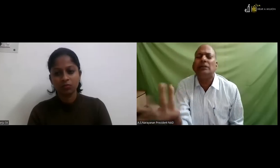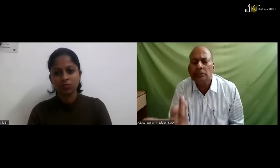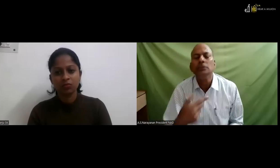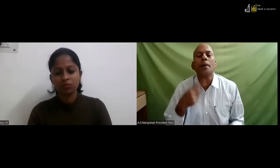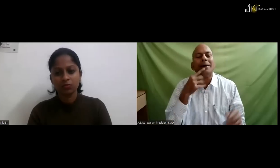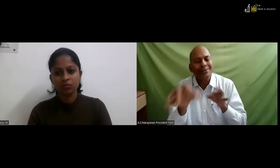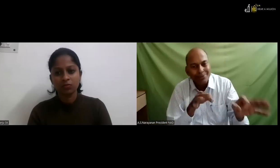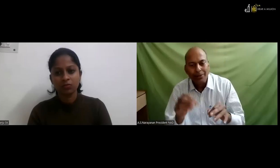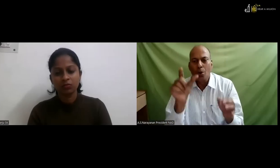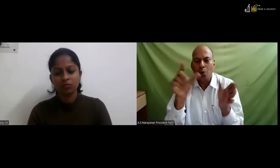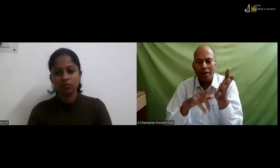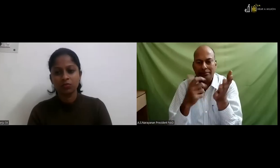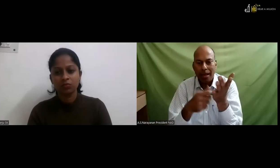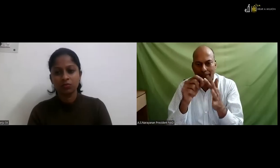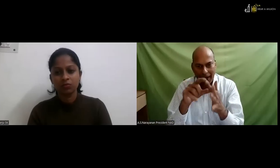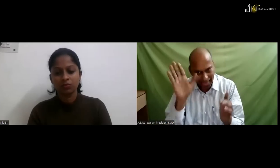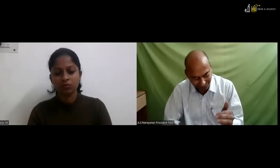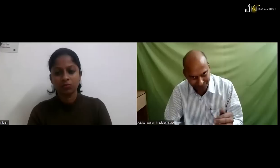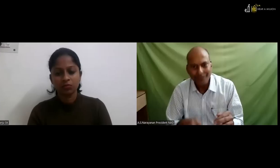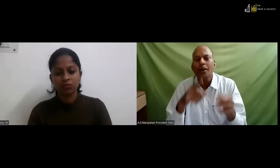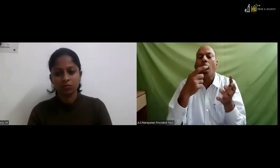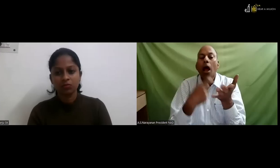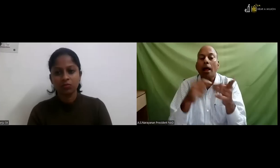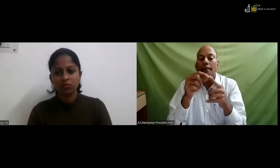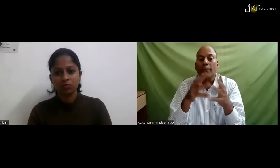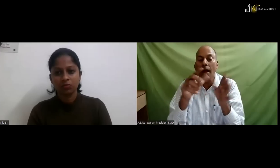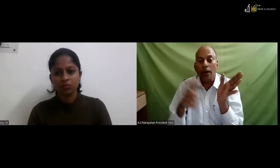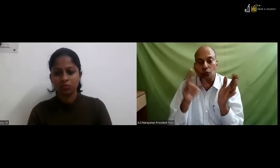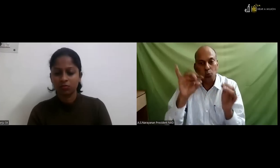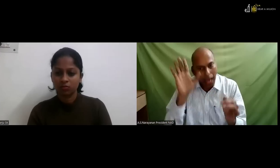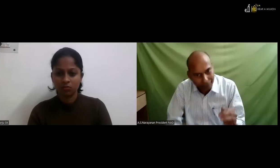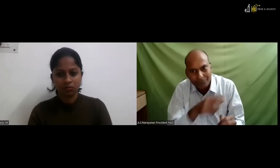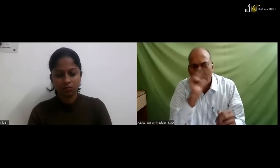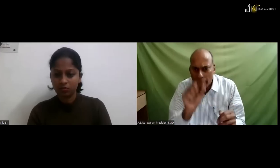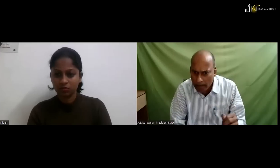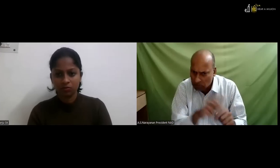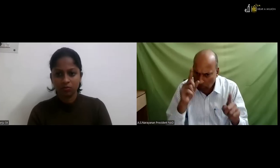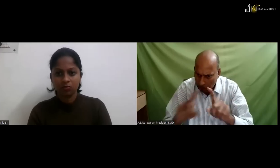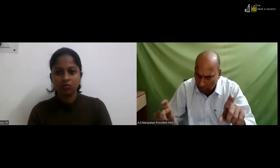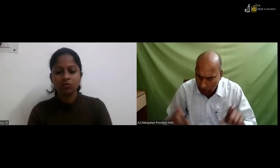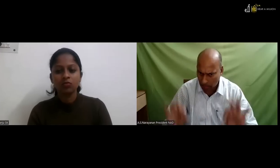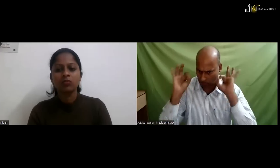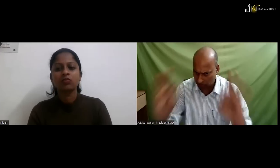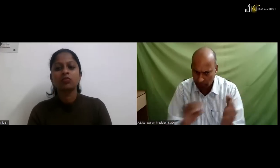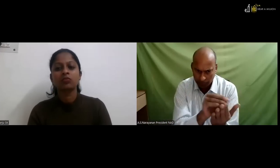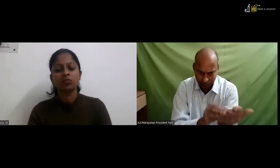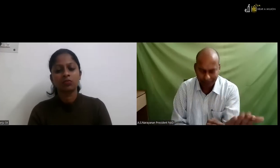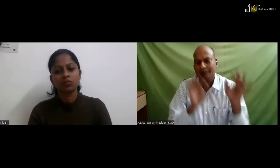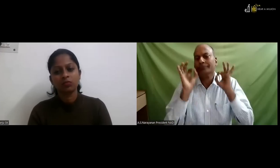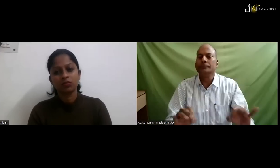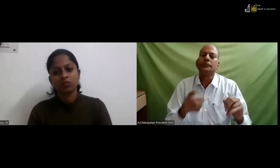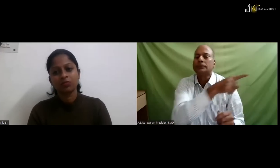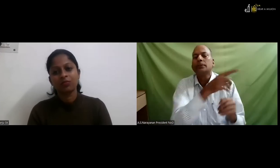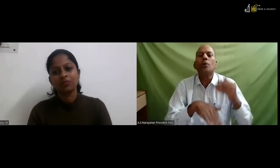questioned that, and they questioned us that what is why it is required, why do you need ISL, like there are many other